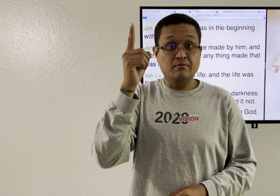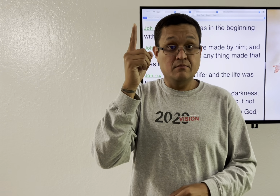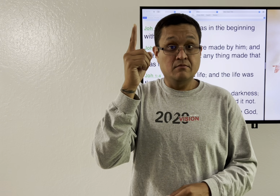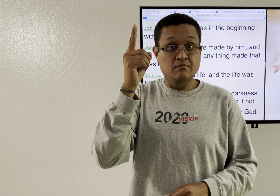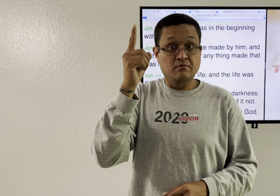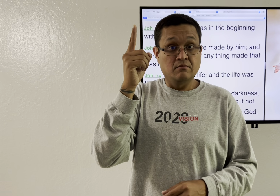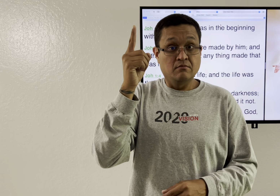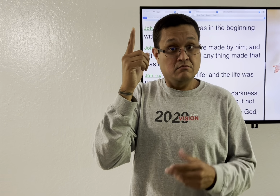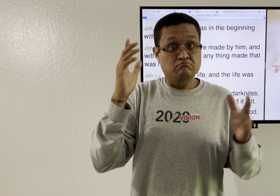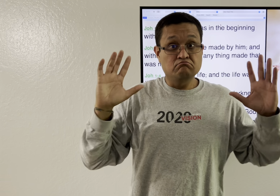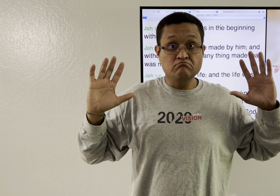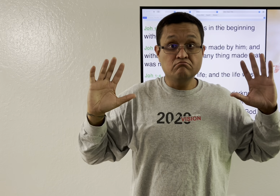It's all in Him.